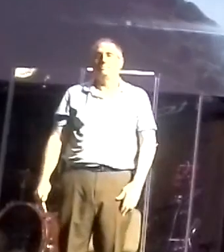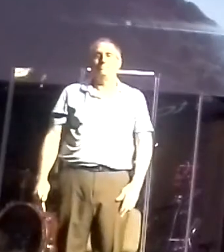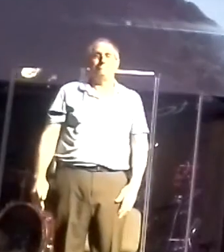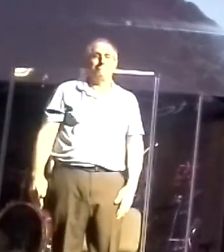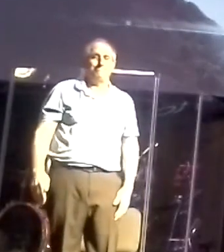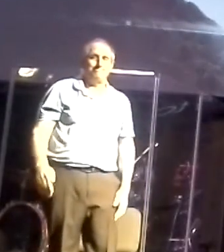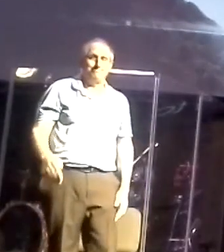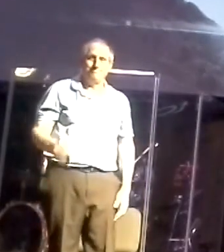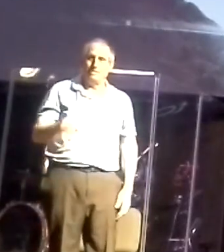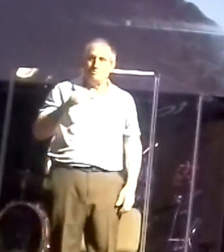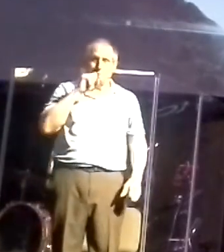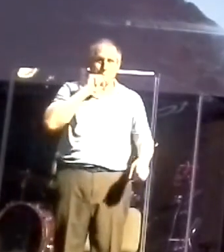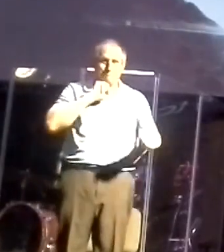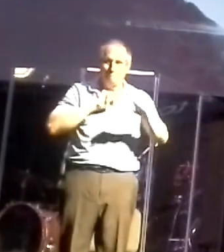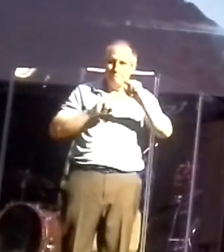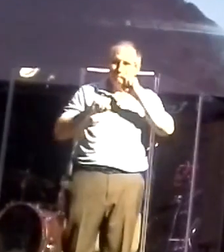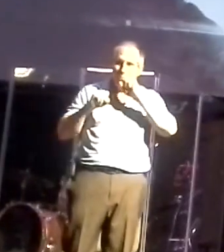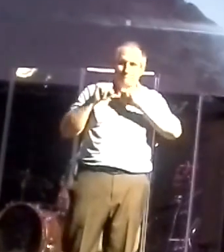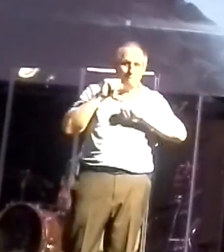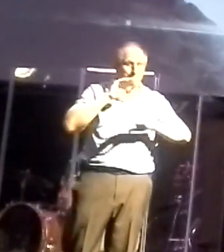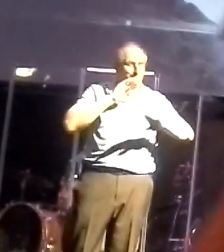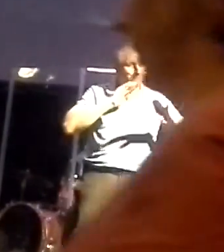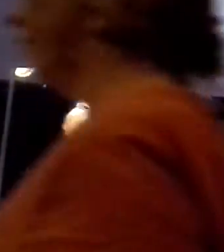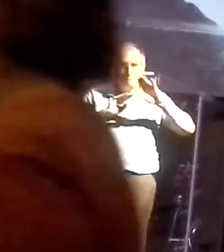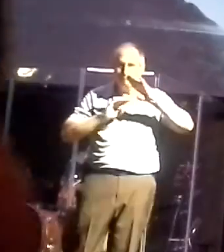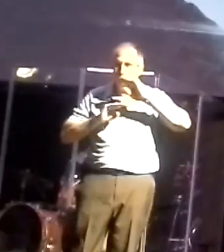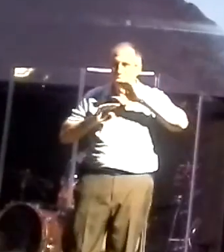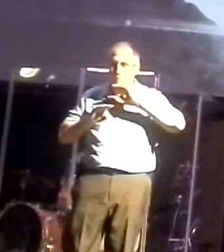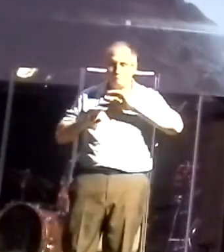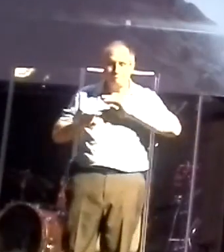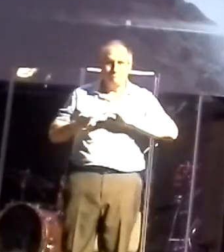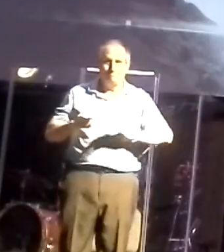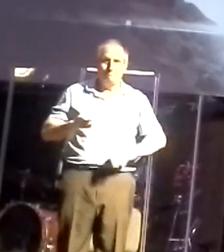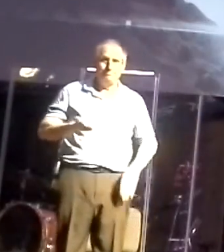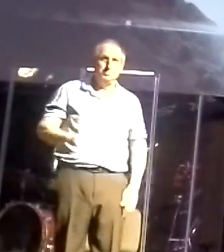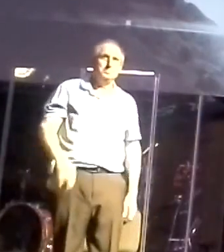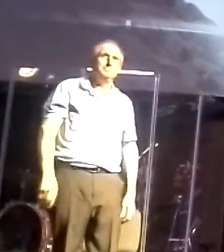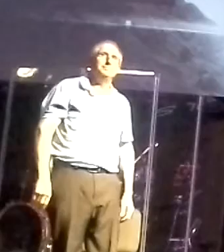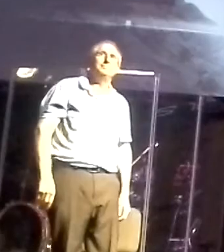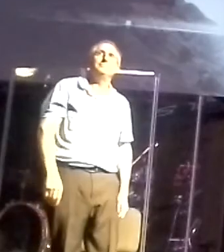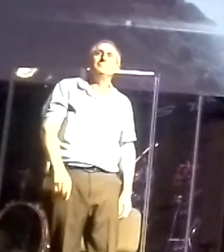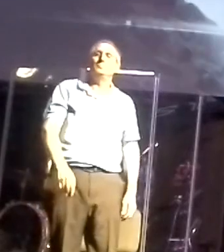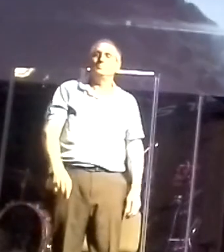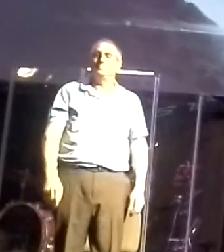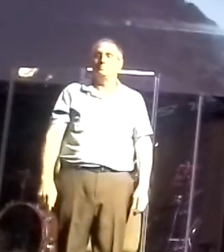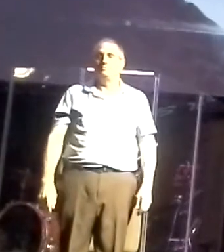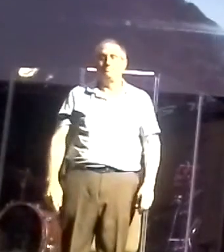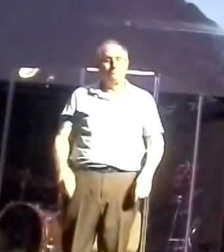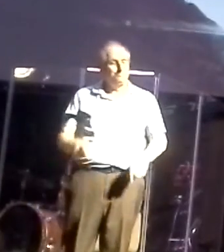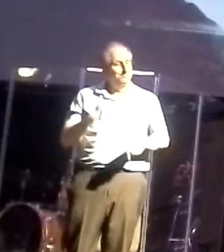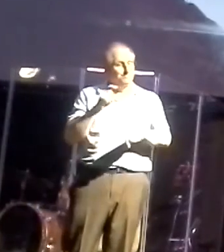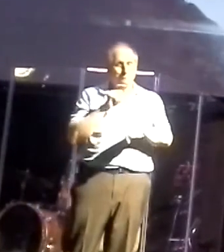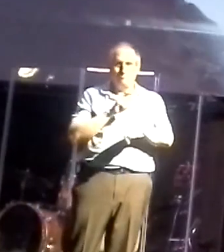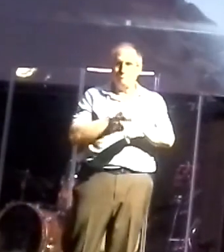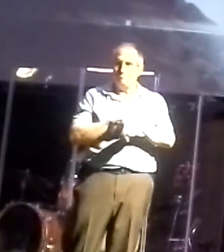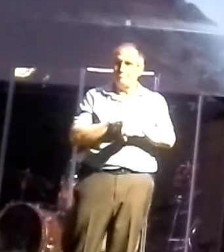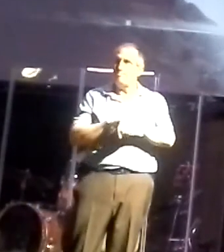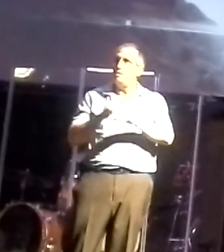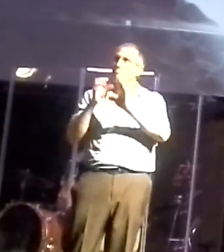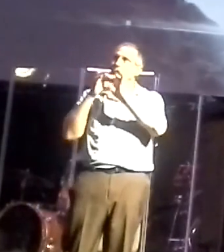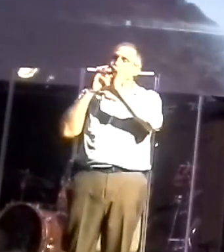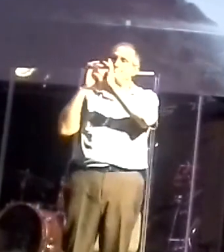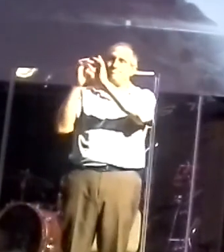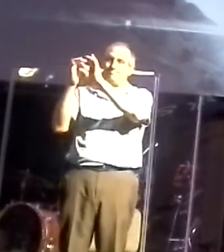Have you come to the end of yourself? Do you lust for a drink from